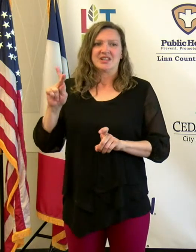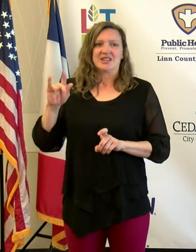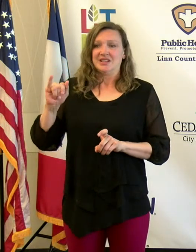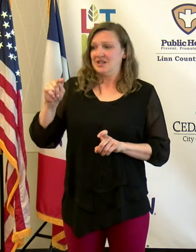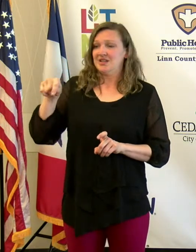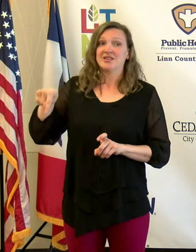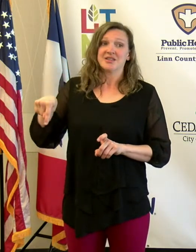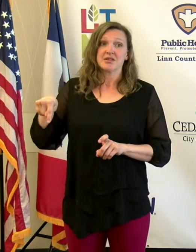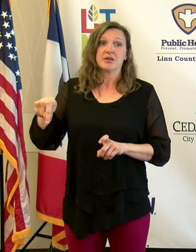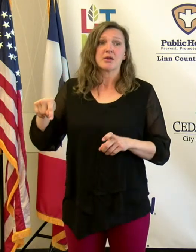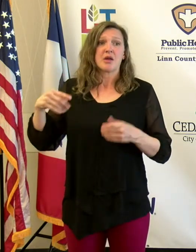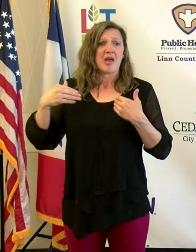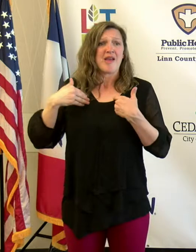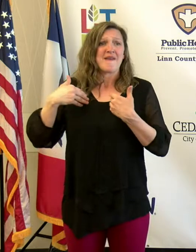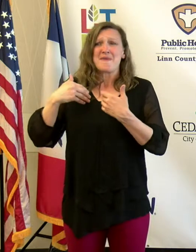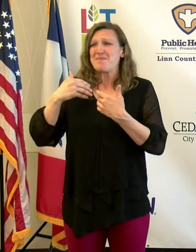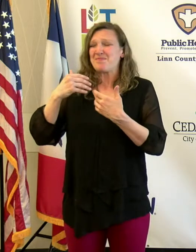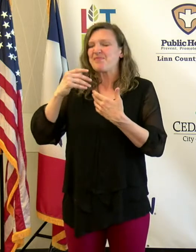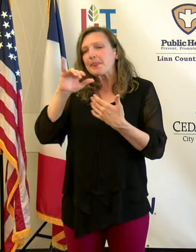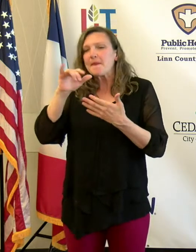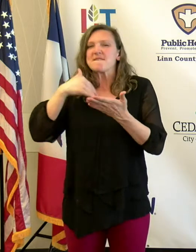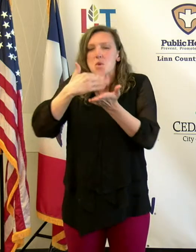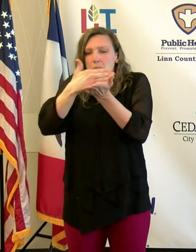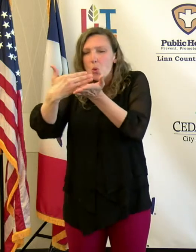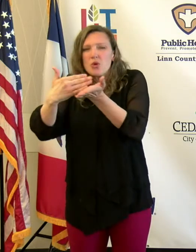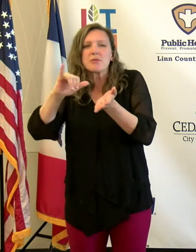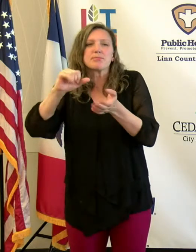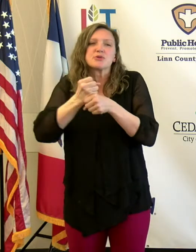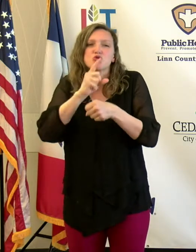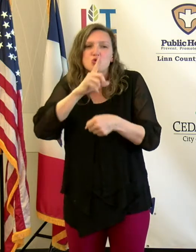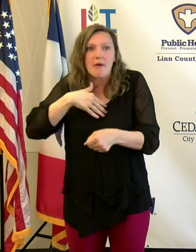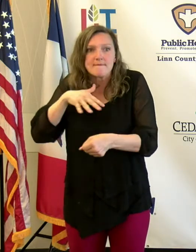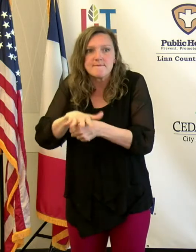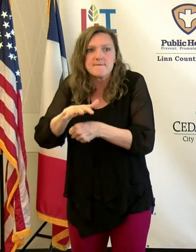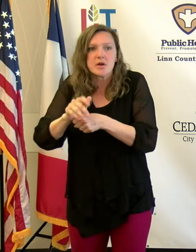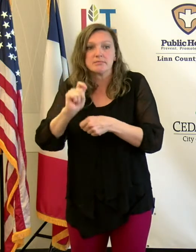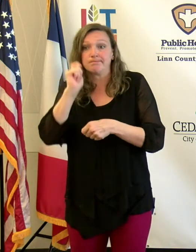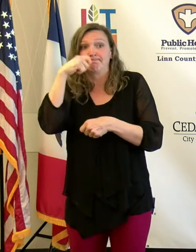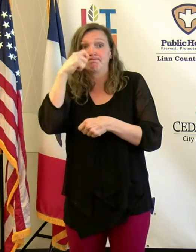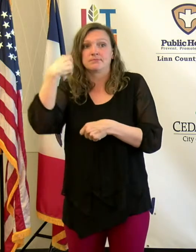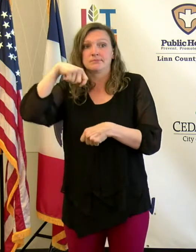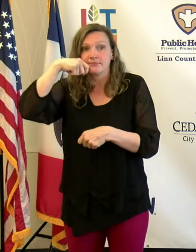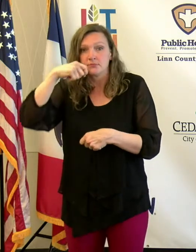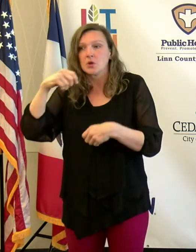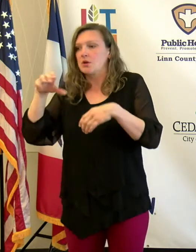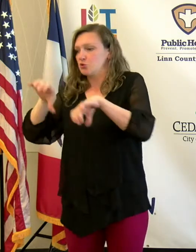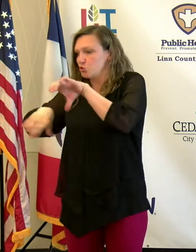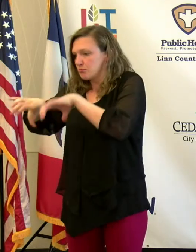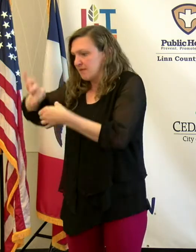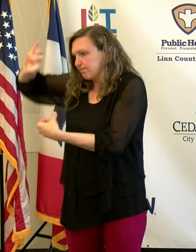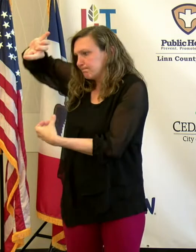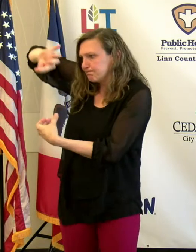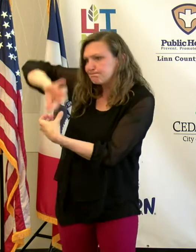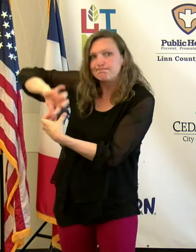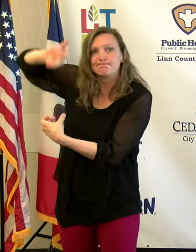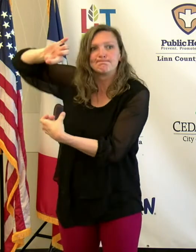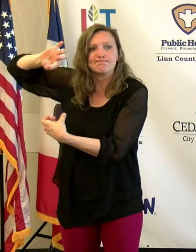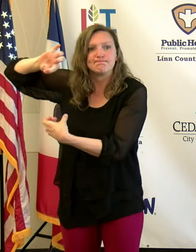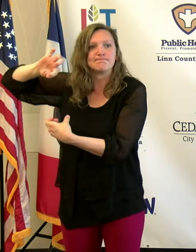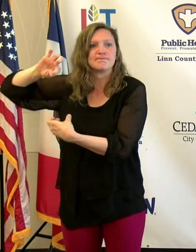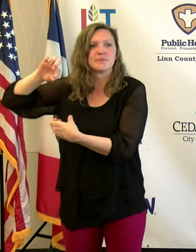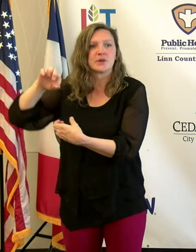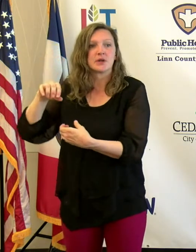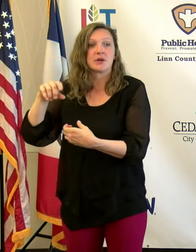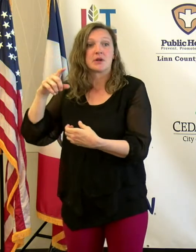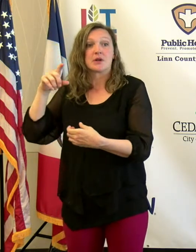to do the swabbing. You also need to make sure that there's enough reagents available. So although we can test those that need to be tested, can we do